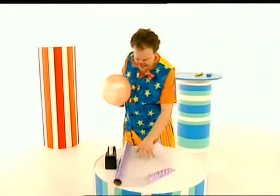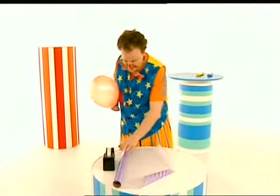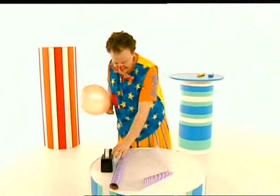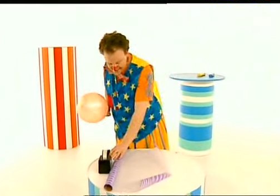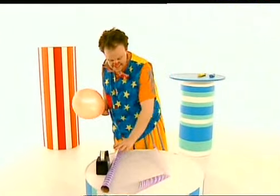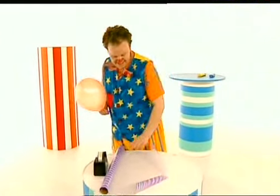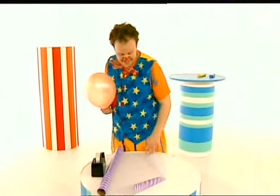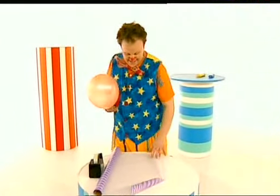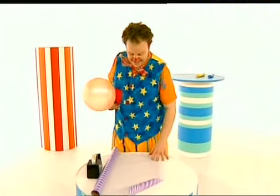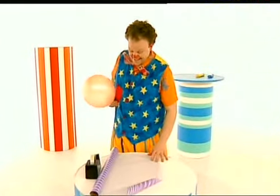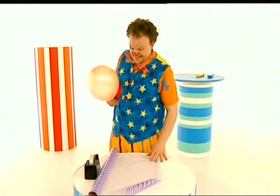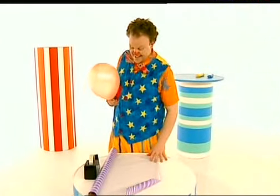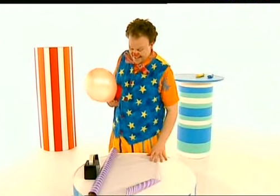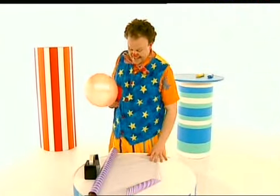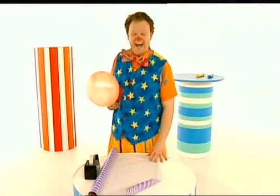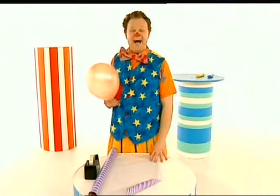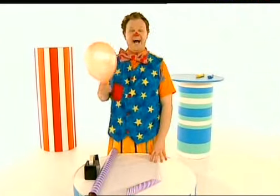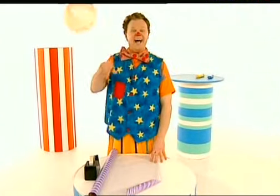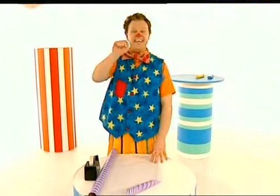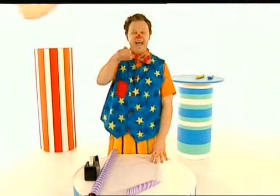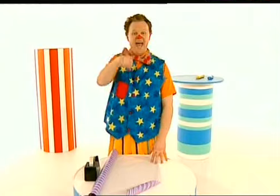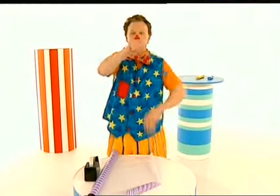And there is the sticky tape.